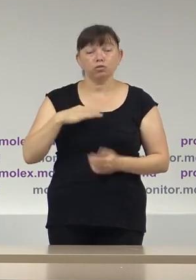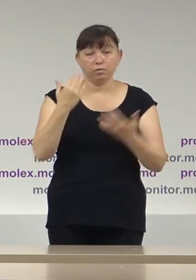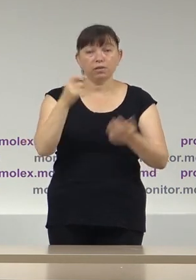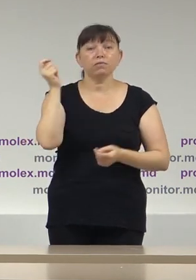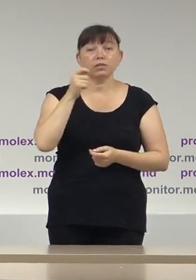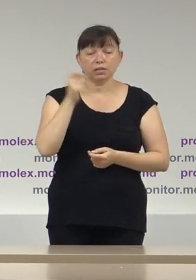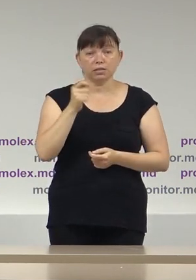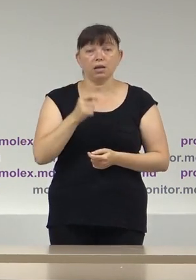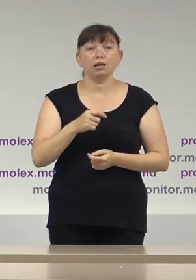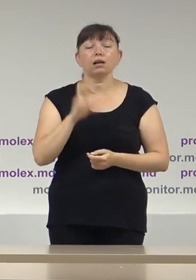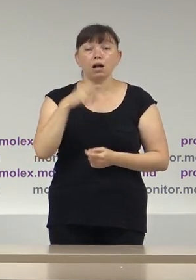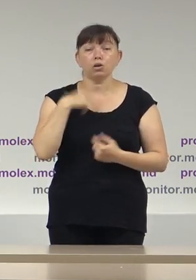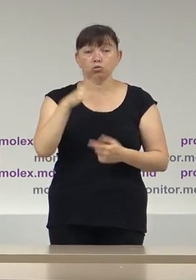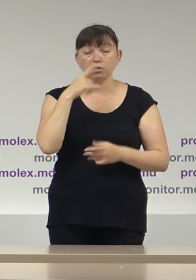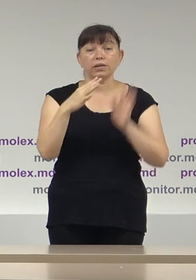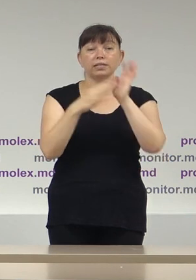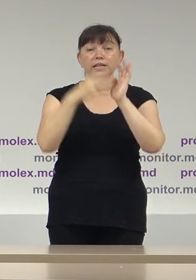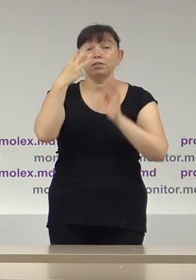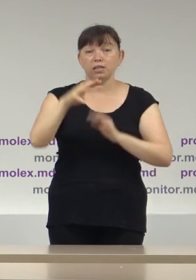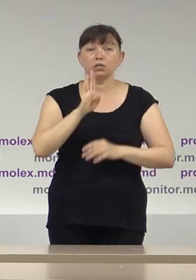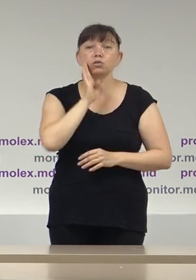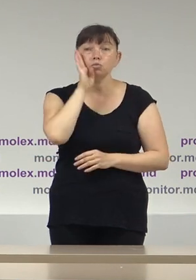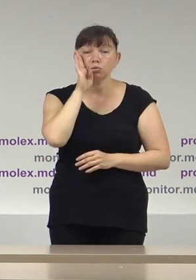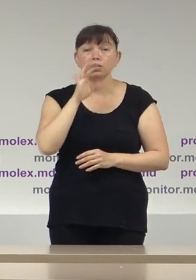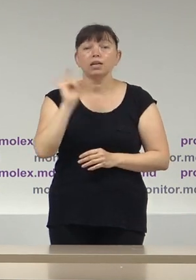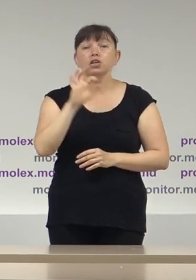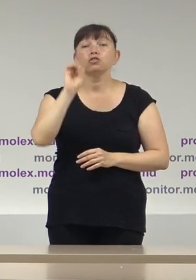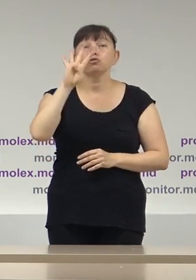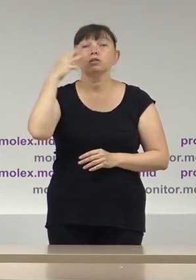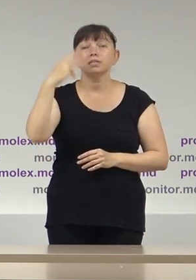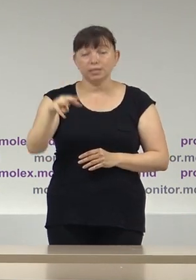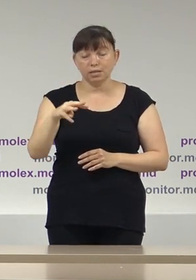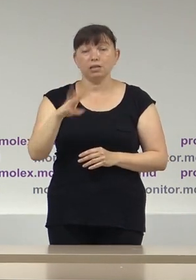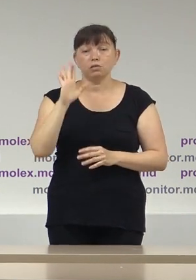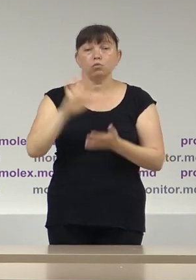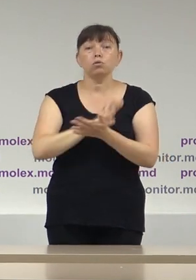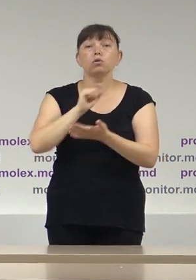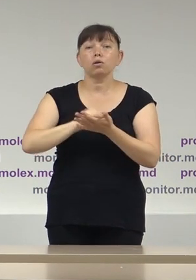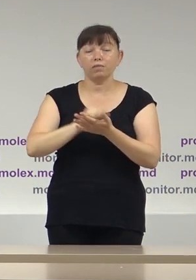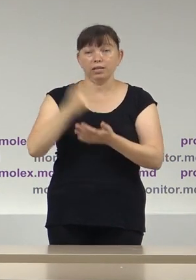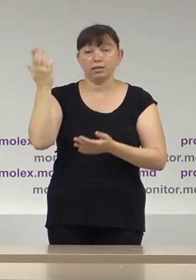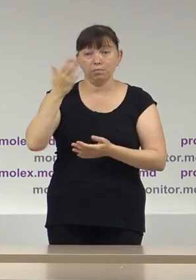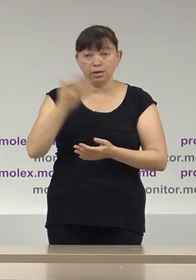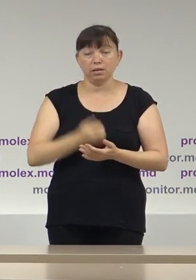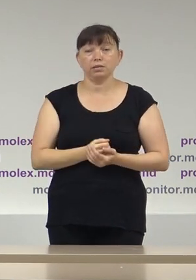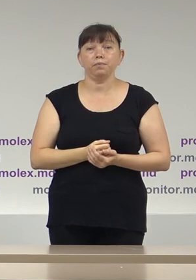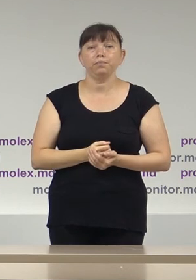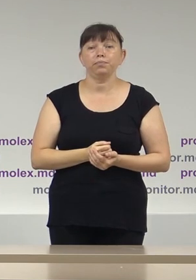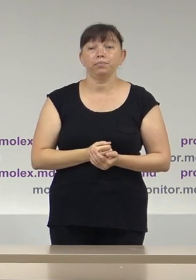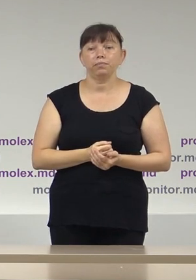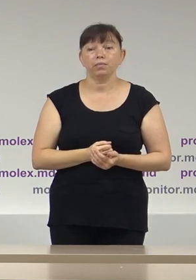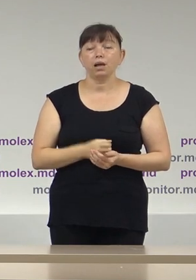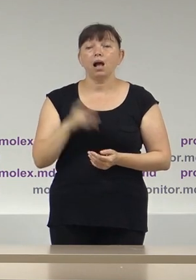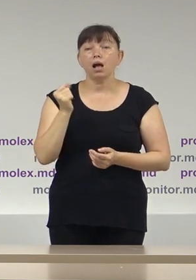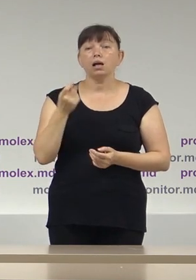Thank you, and we'll be waiting for you on Sunday at 9:30 a.m. and 2:30 p.m. for press